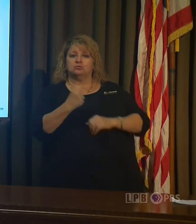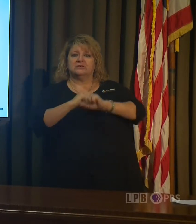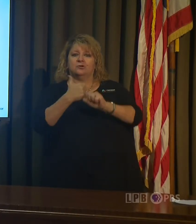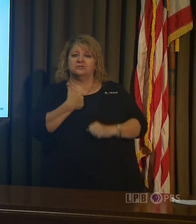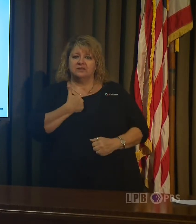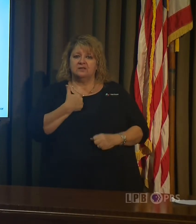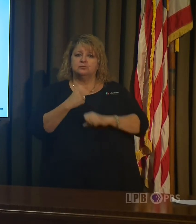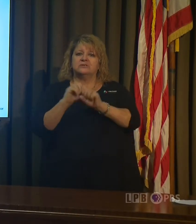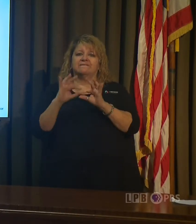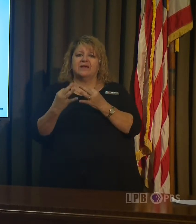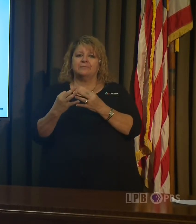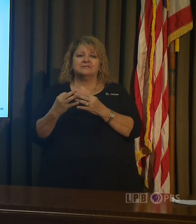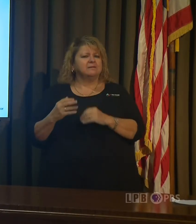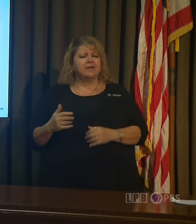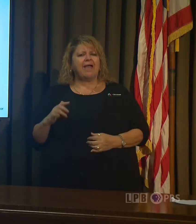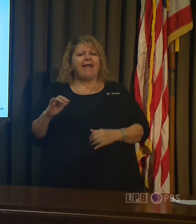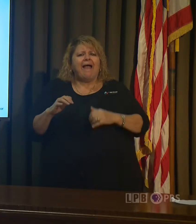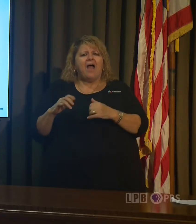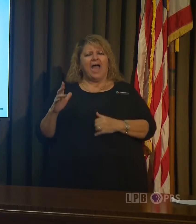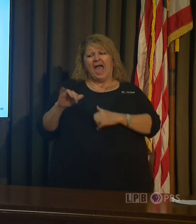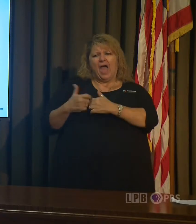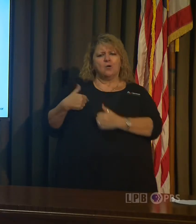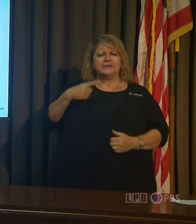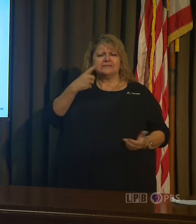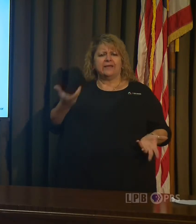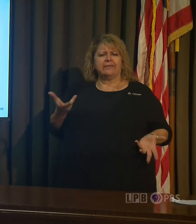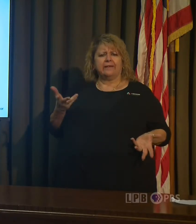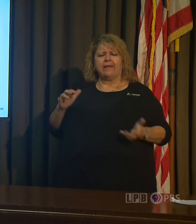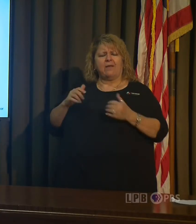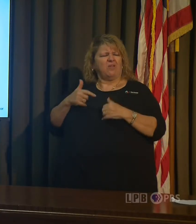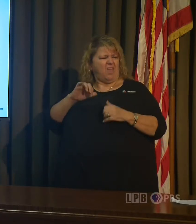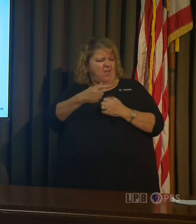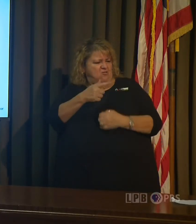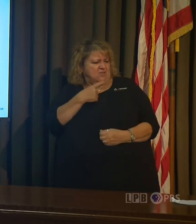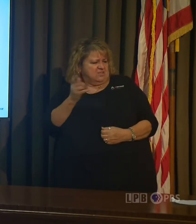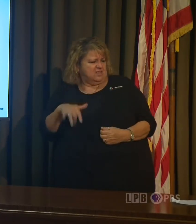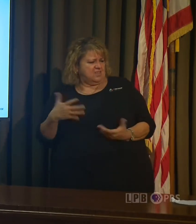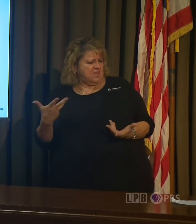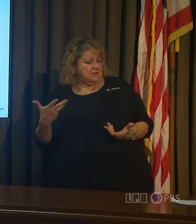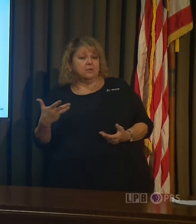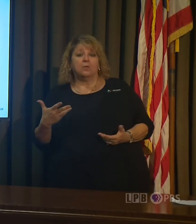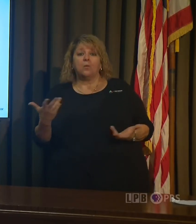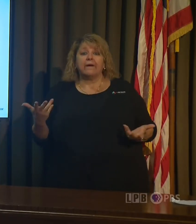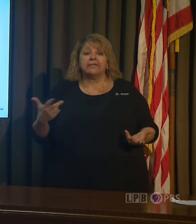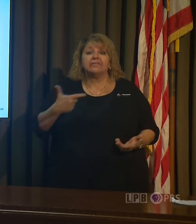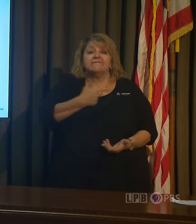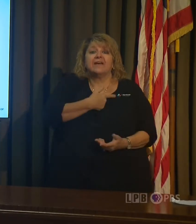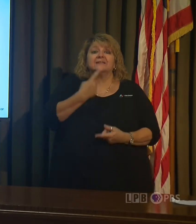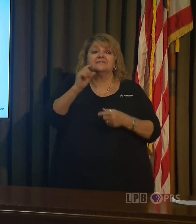the reason why we can say that is because, without a shred of doubt, vaccines work.